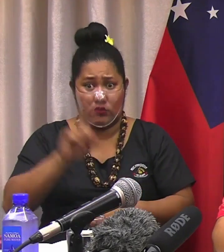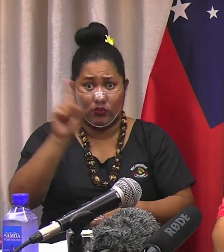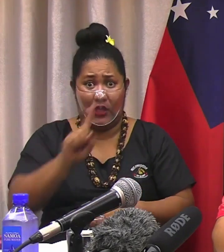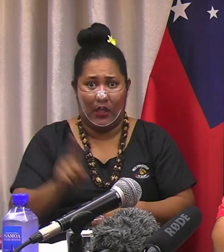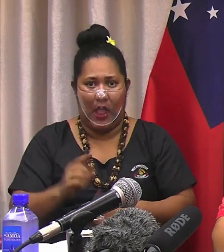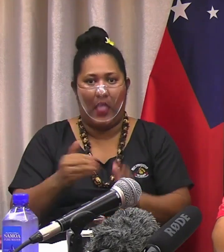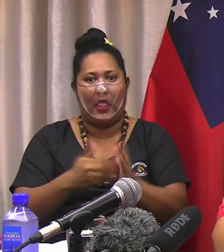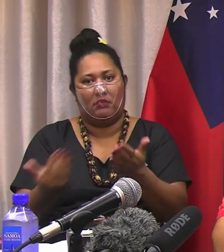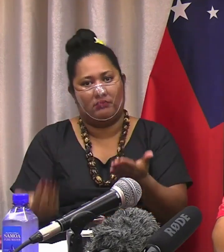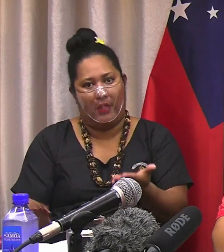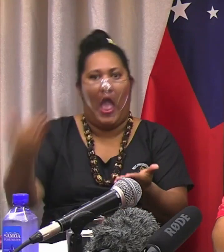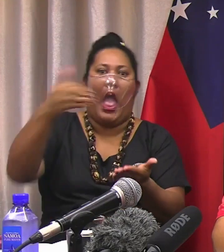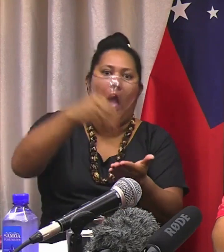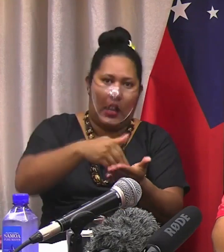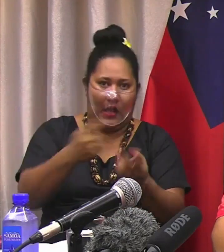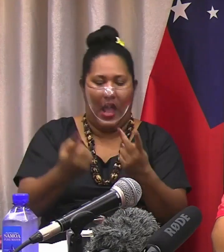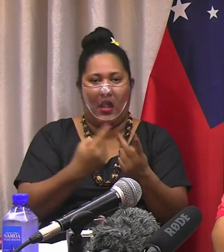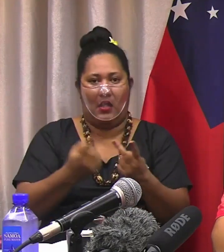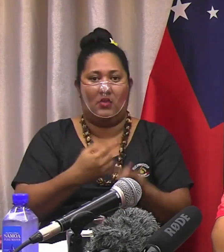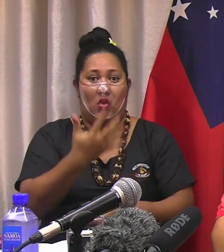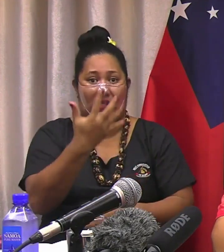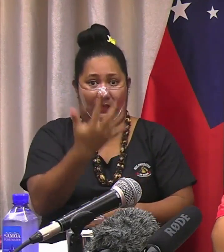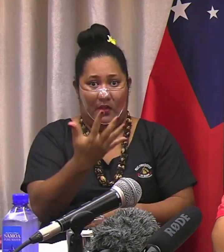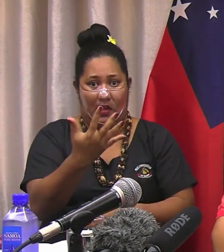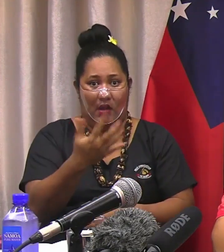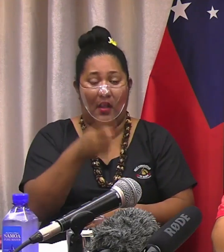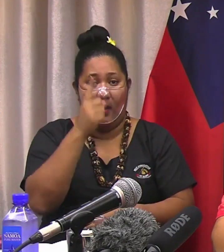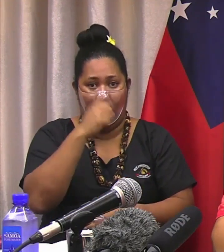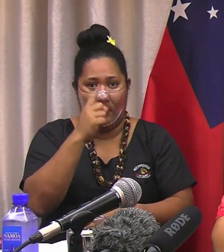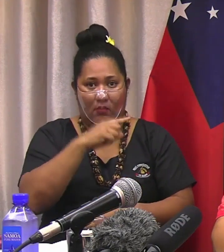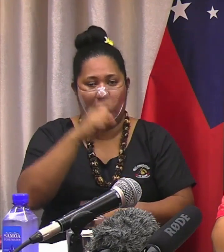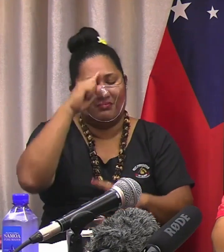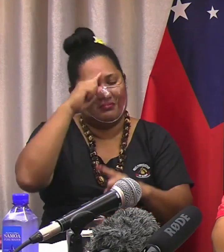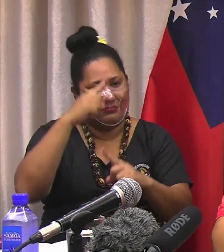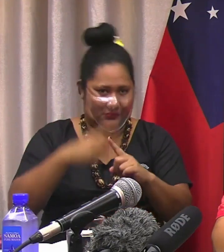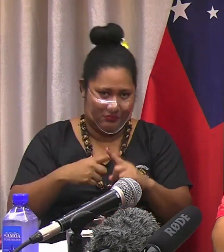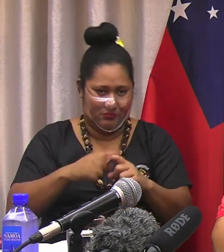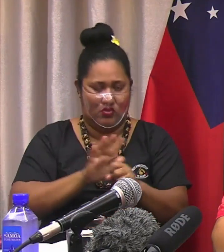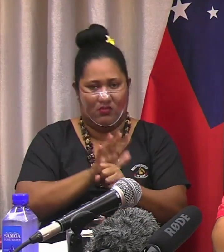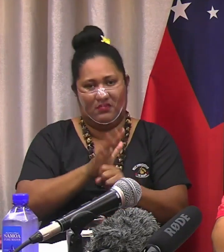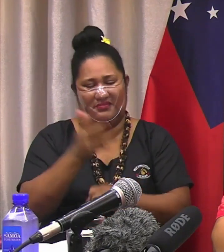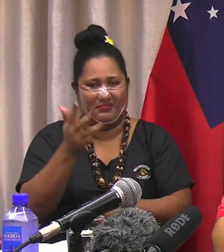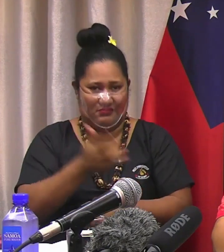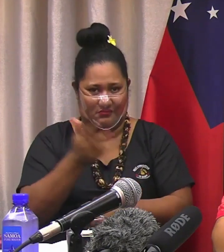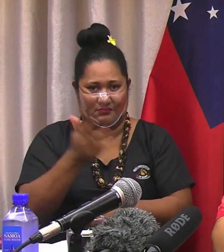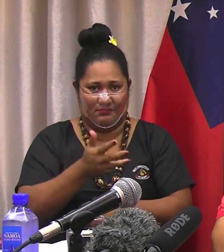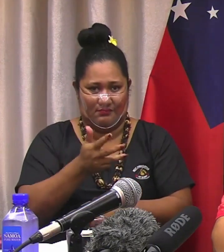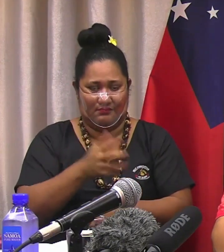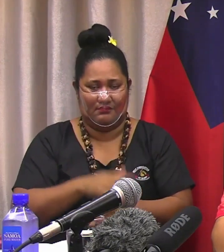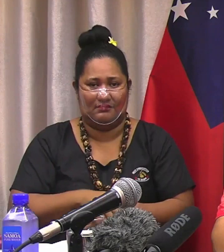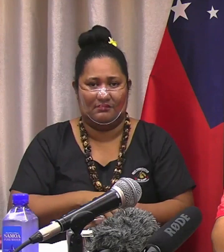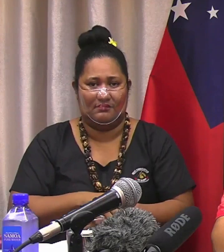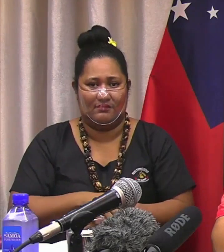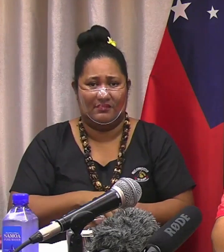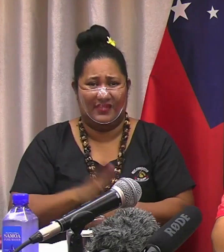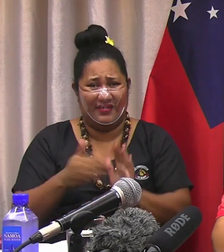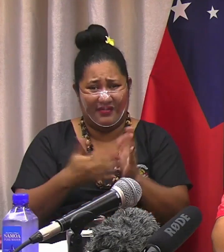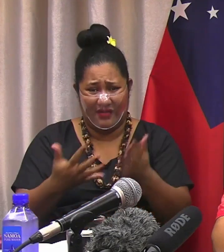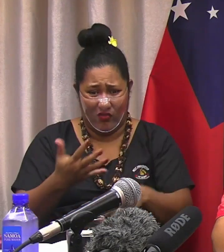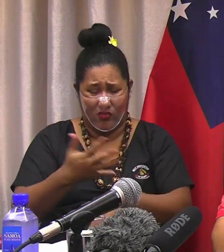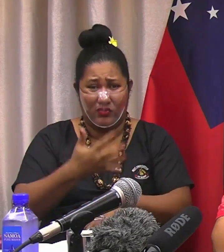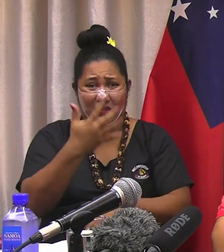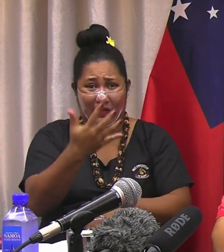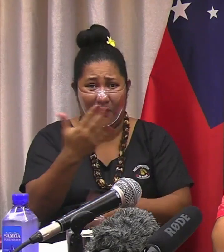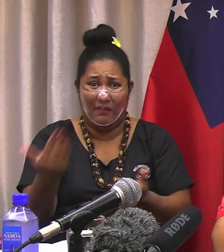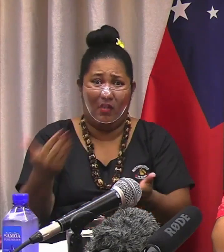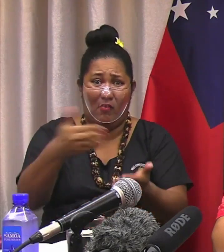le isi to alima, o ilato ua afia ile wha mai. O le nei to alima, o